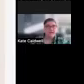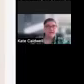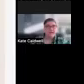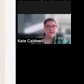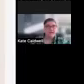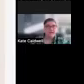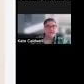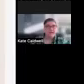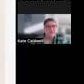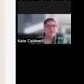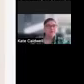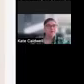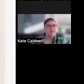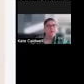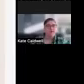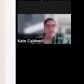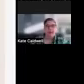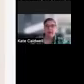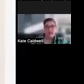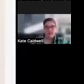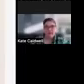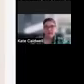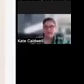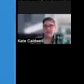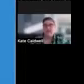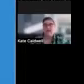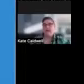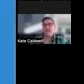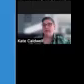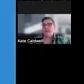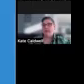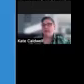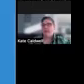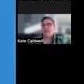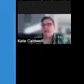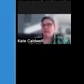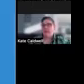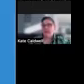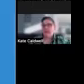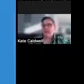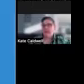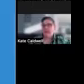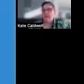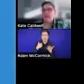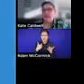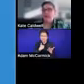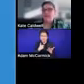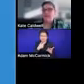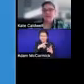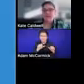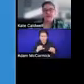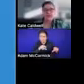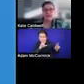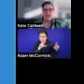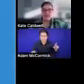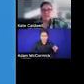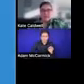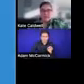be saying everything that's written on the PowerPoint. And there's alt text if anyone has